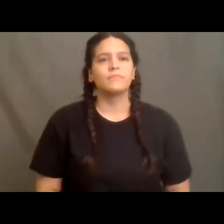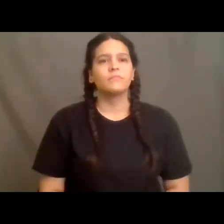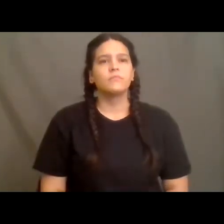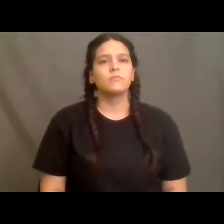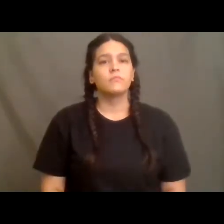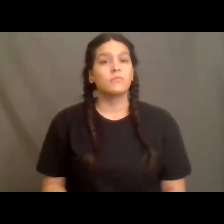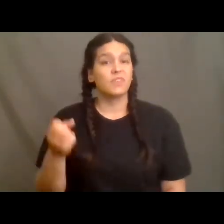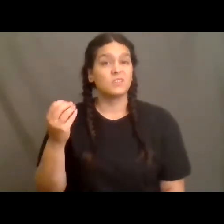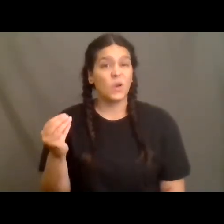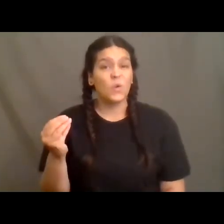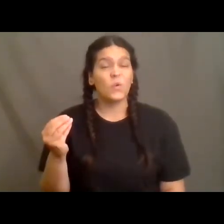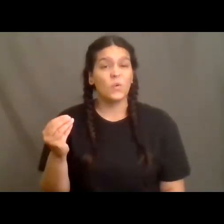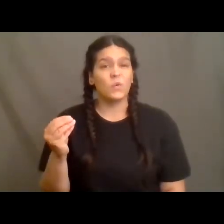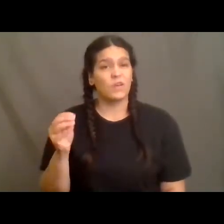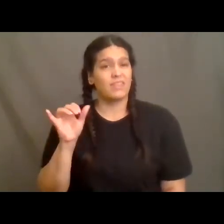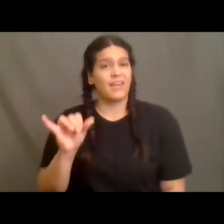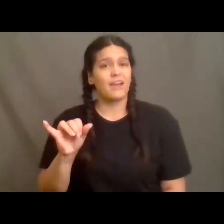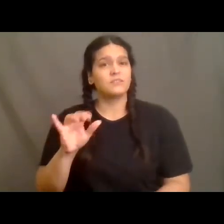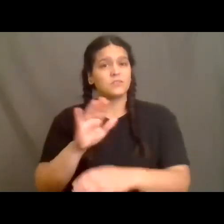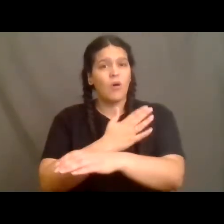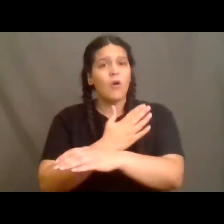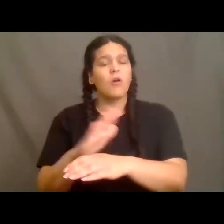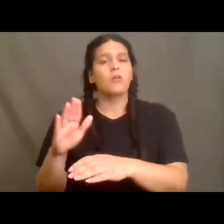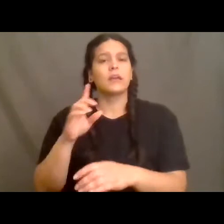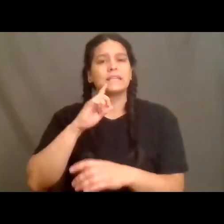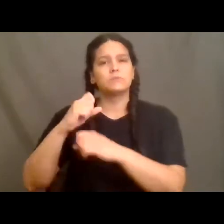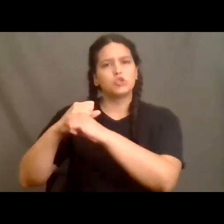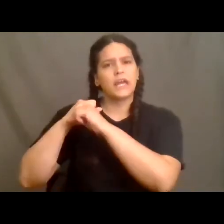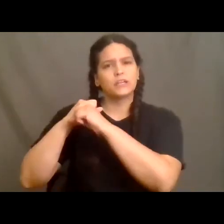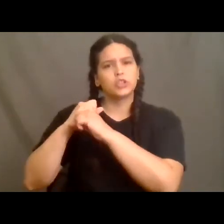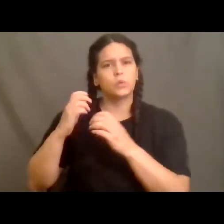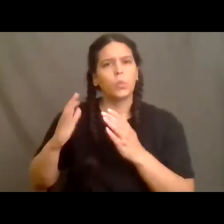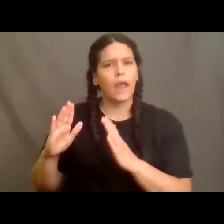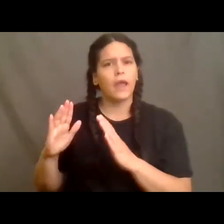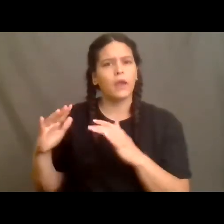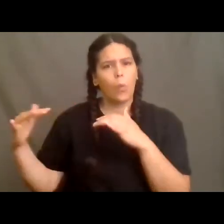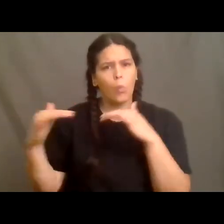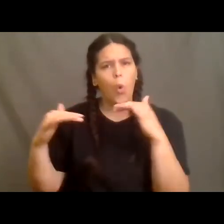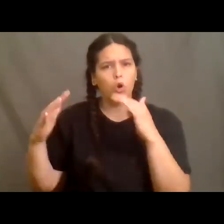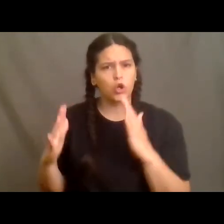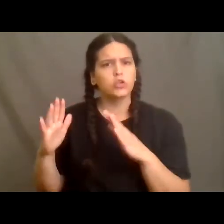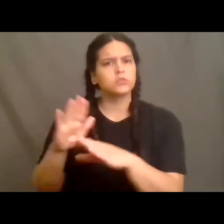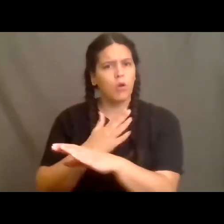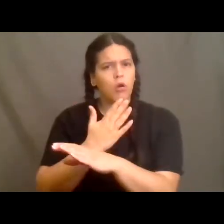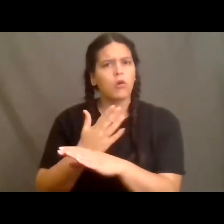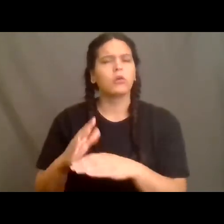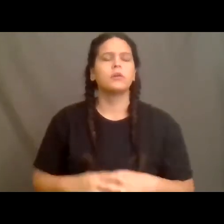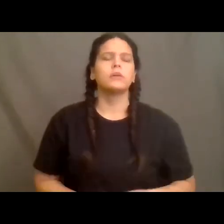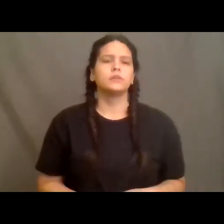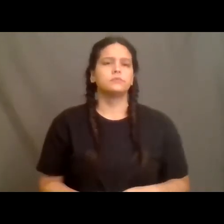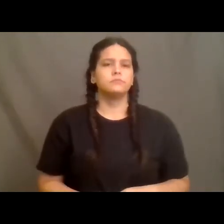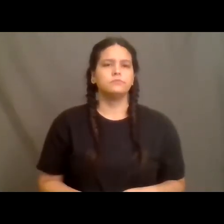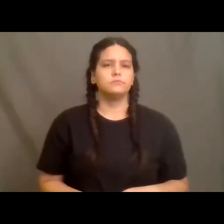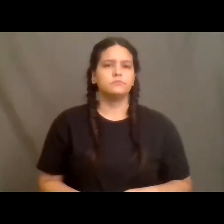So that is the Protection Way Warrior song. So we